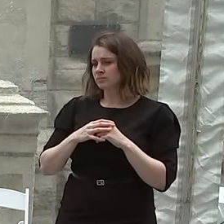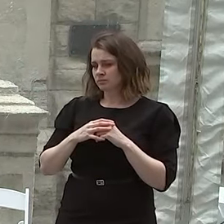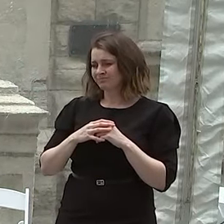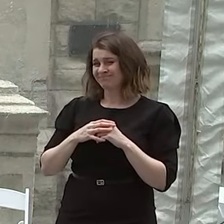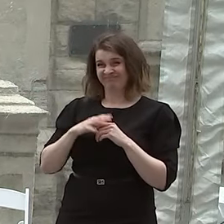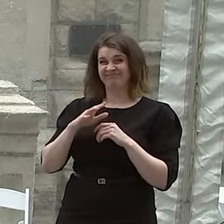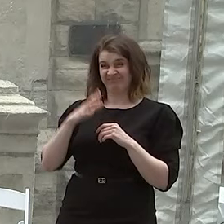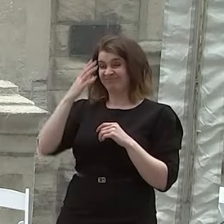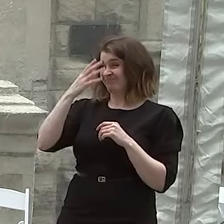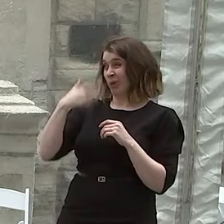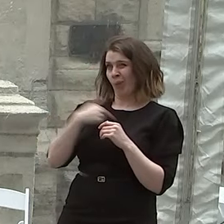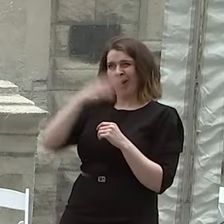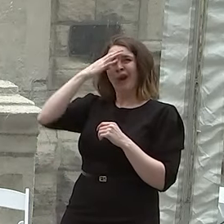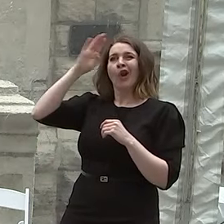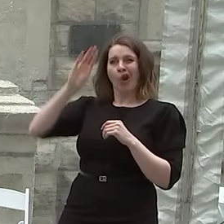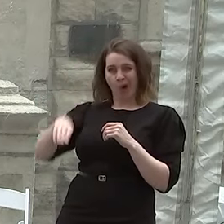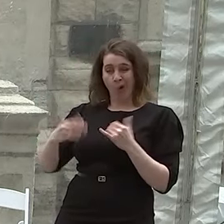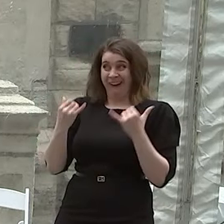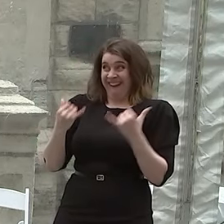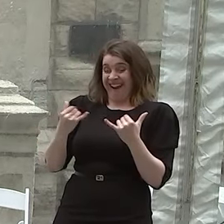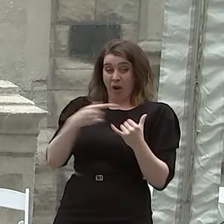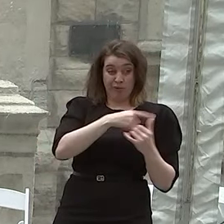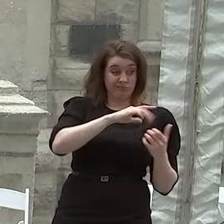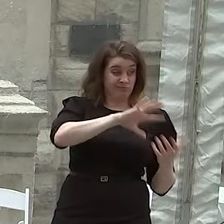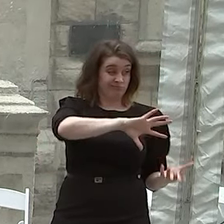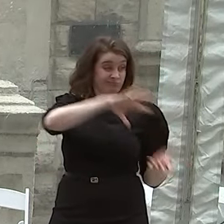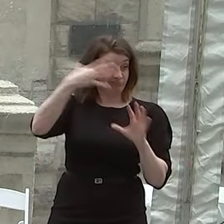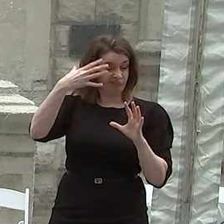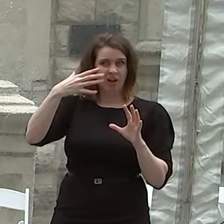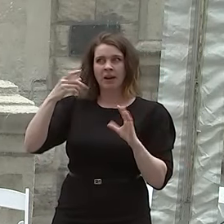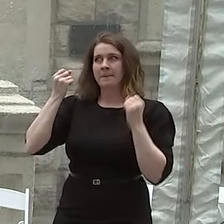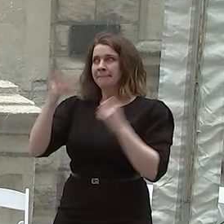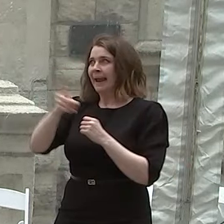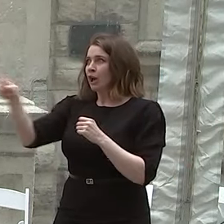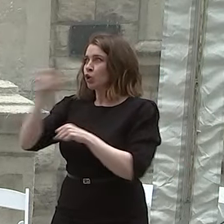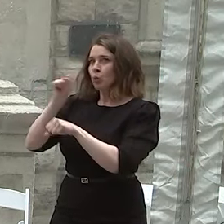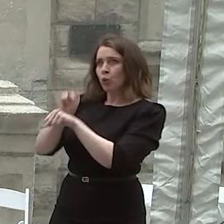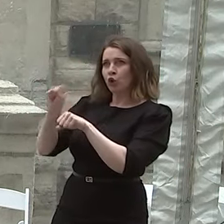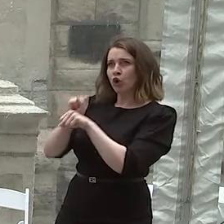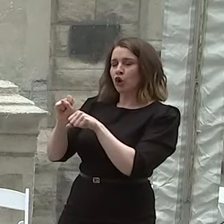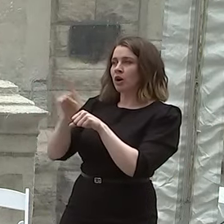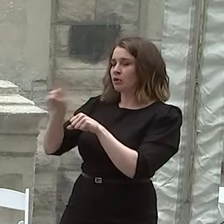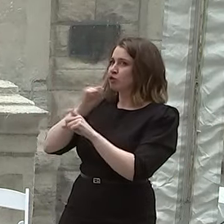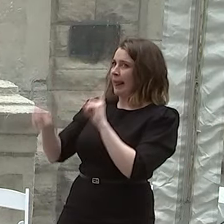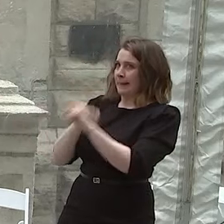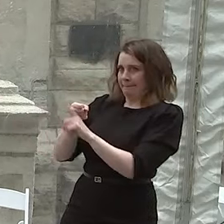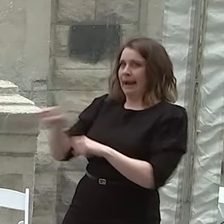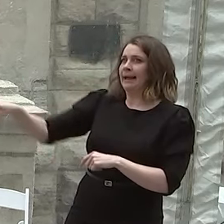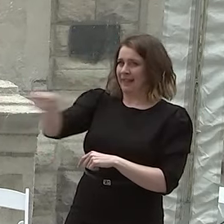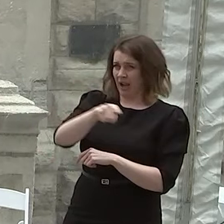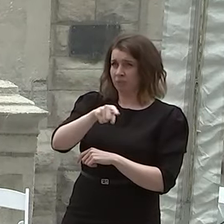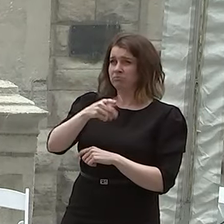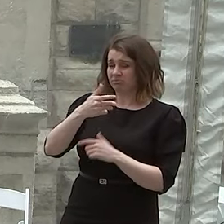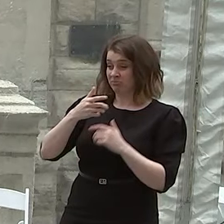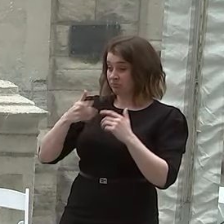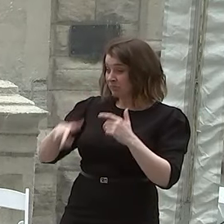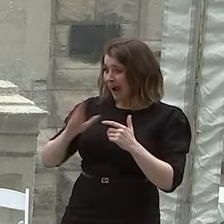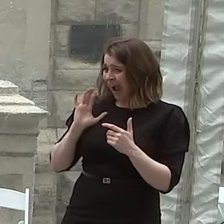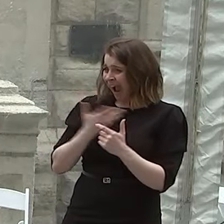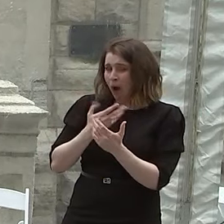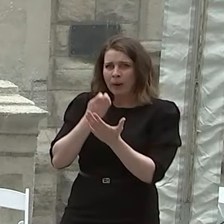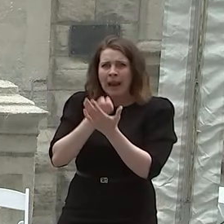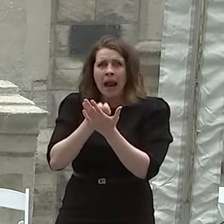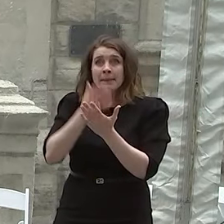significant damage to the livelihoods of thousands of Chicago workers. Predicting when the economy can reopen is